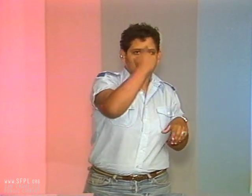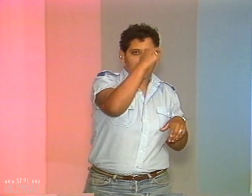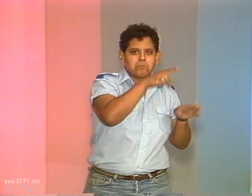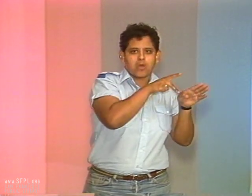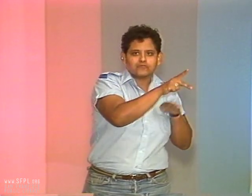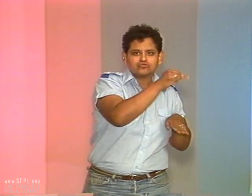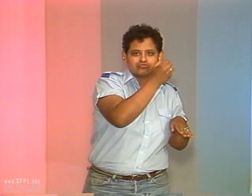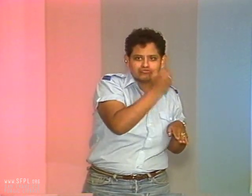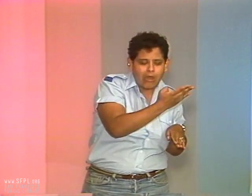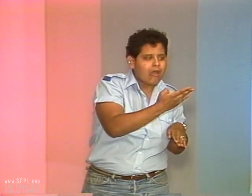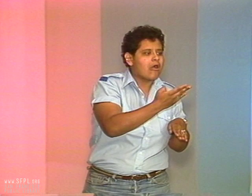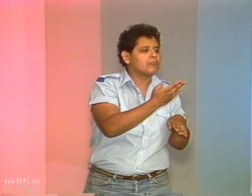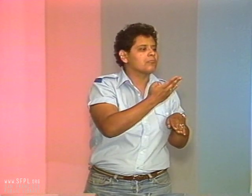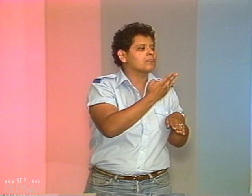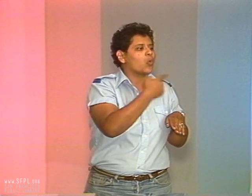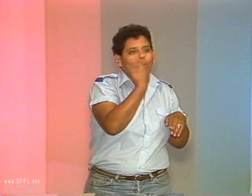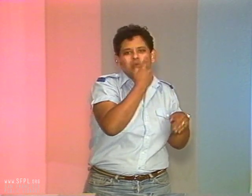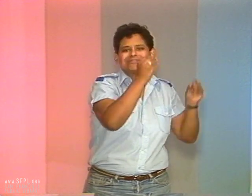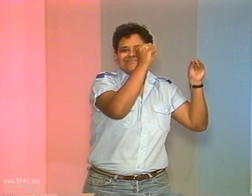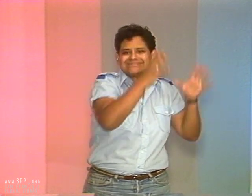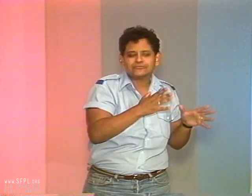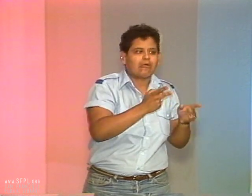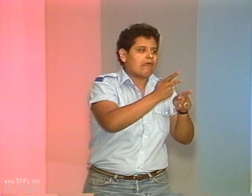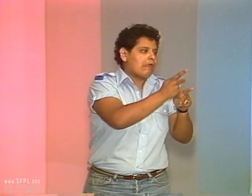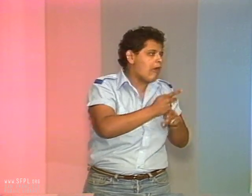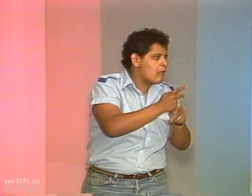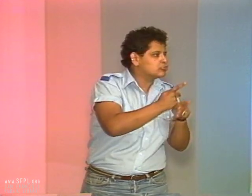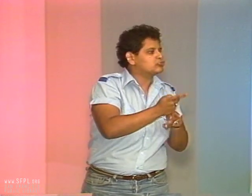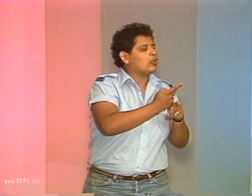dorm supervisors, or as counselors. And in